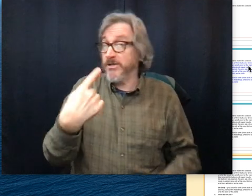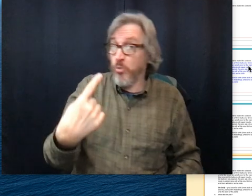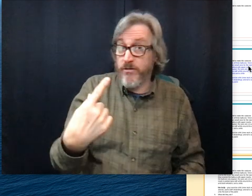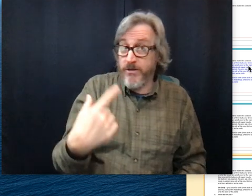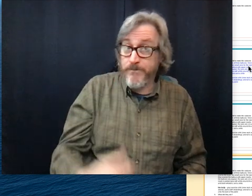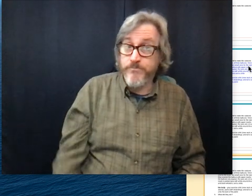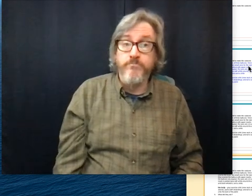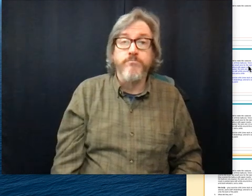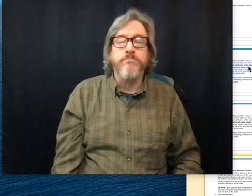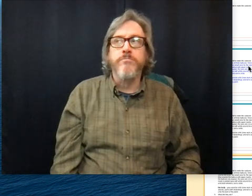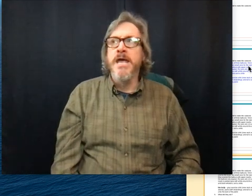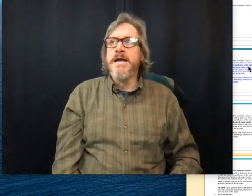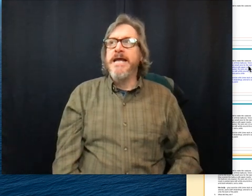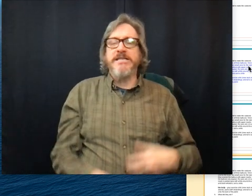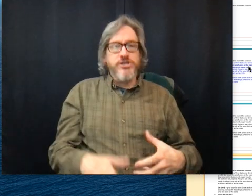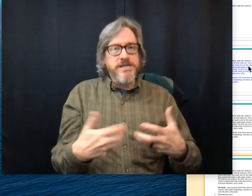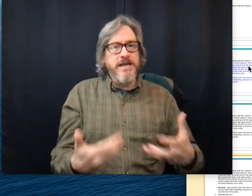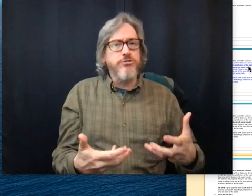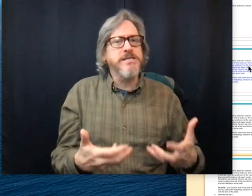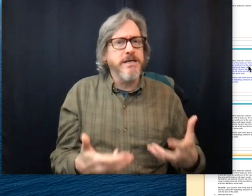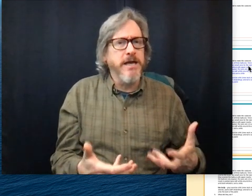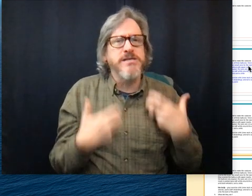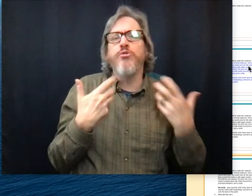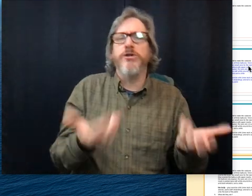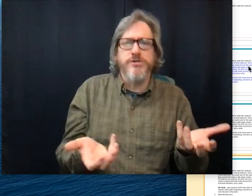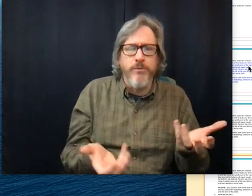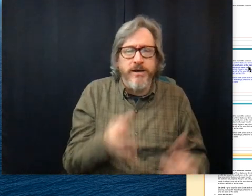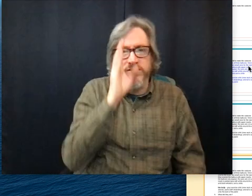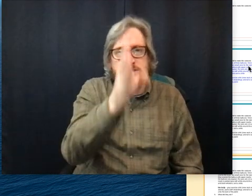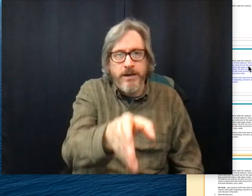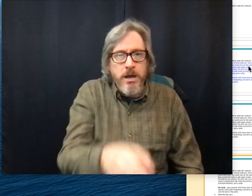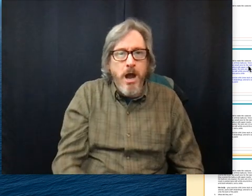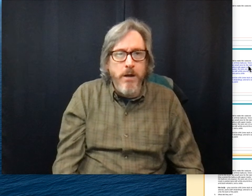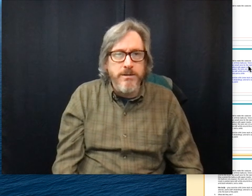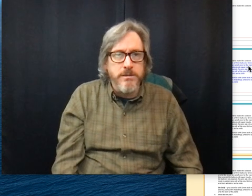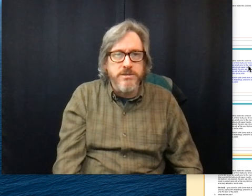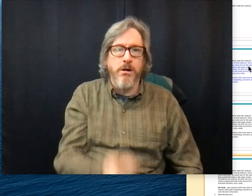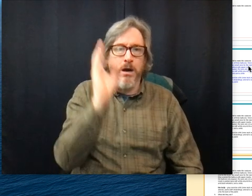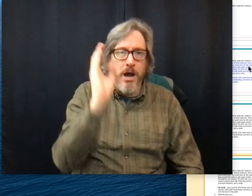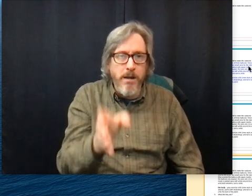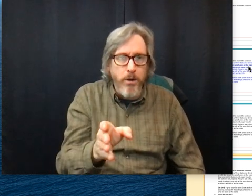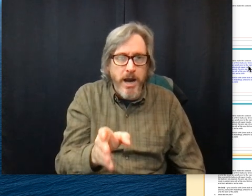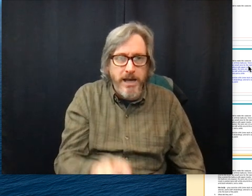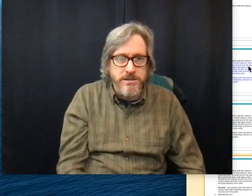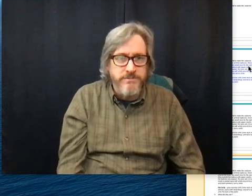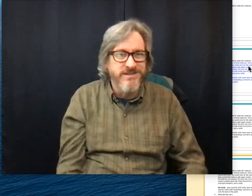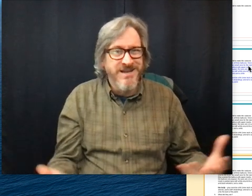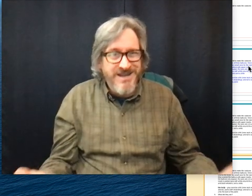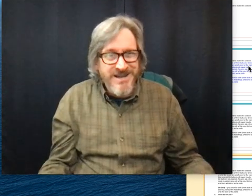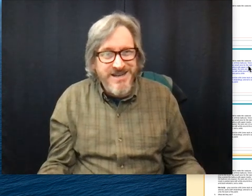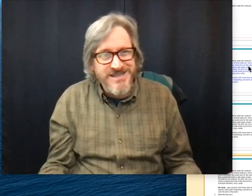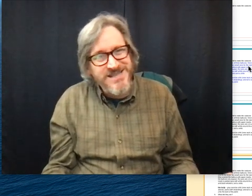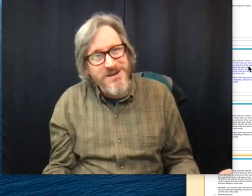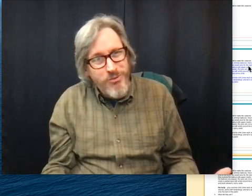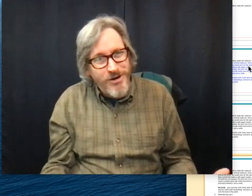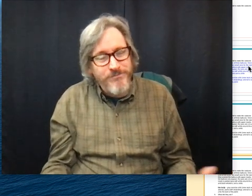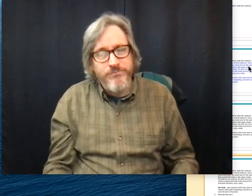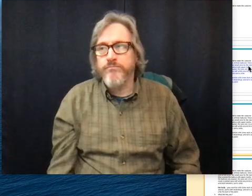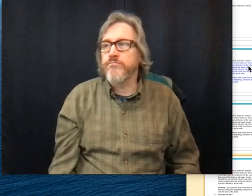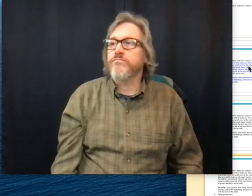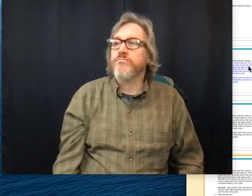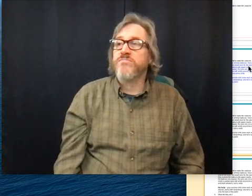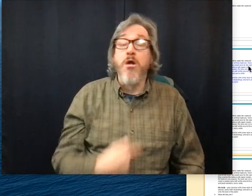list. Maybe it's one thing. It's just it's a more interesting way of just saying, I went to the store. I bought eggs. Because it's kind of